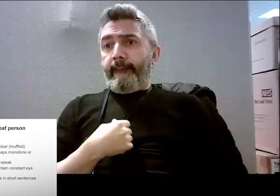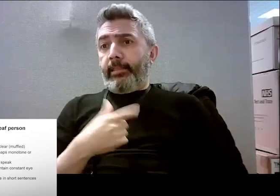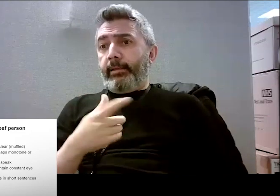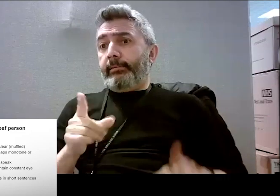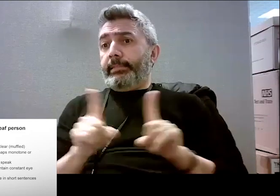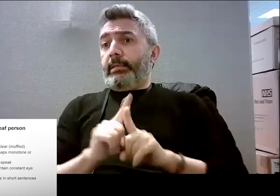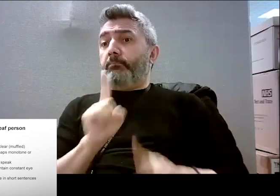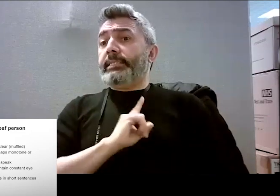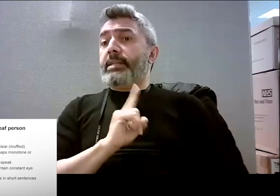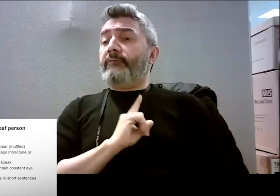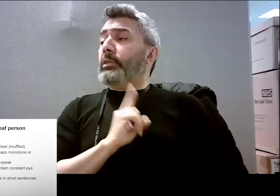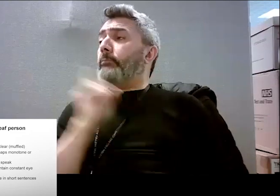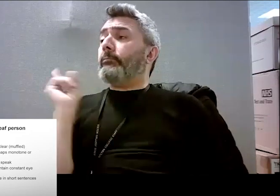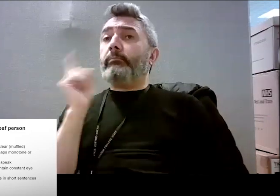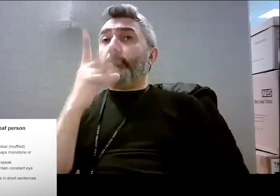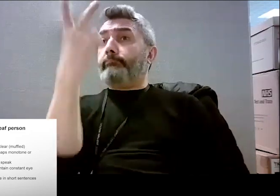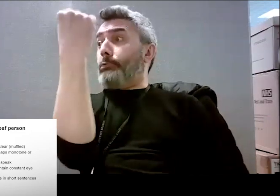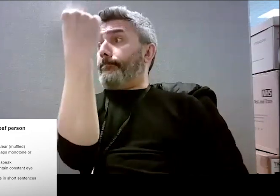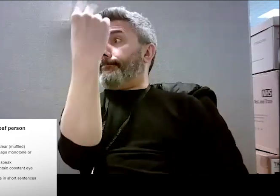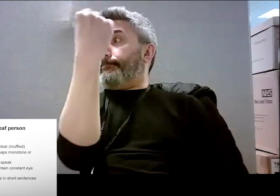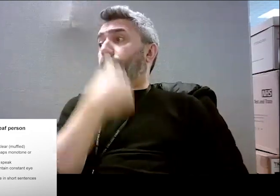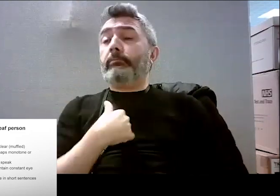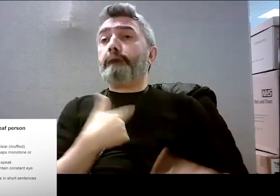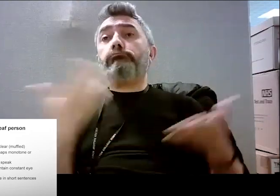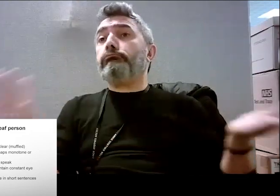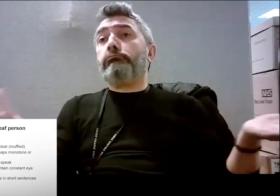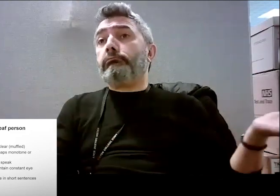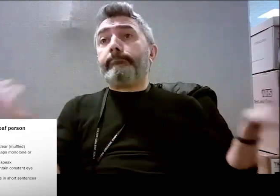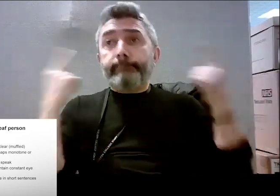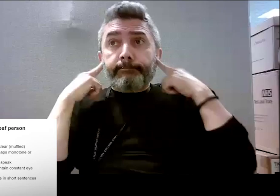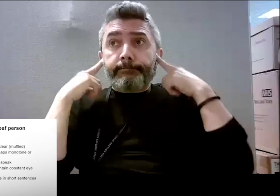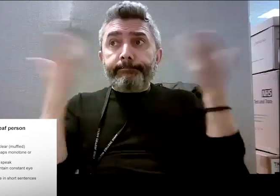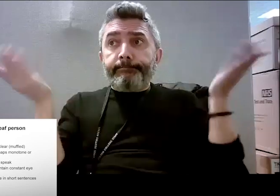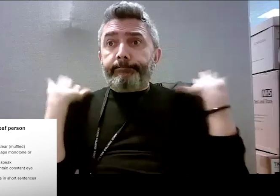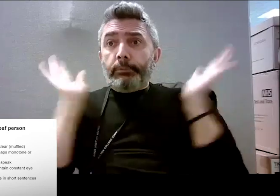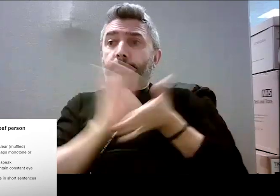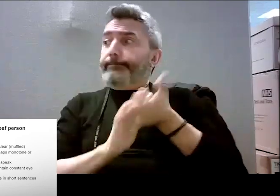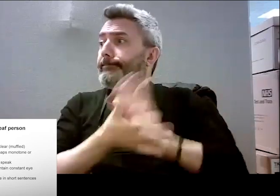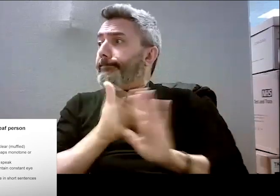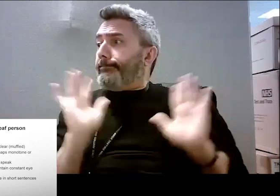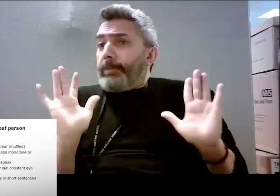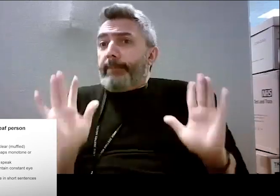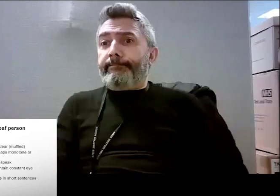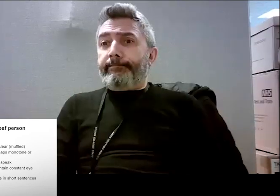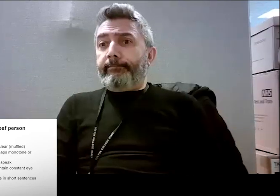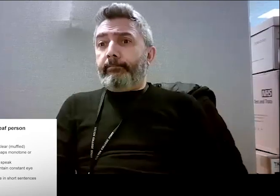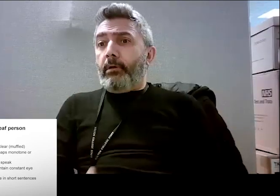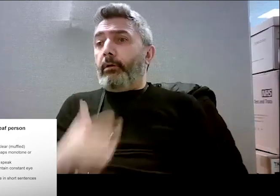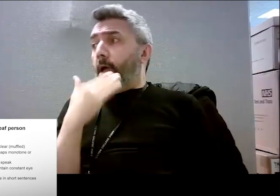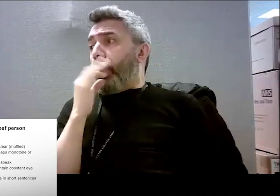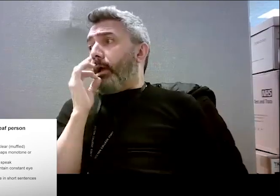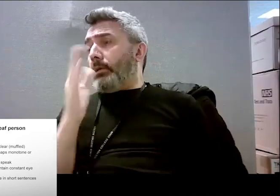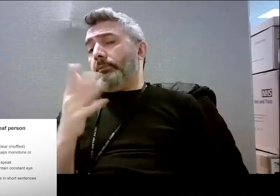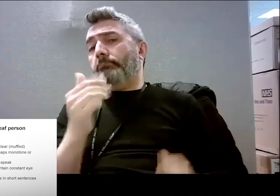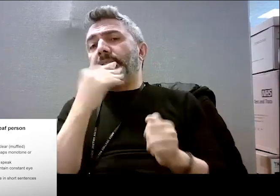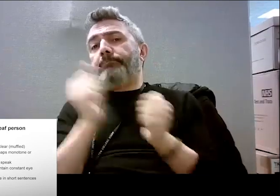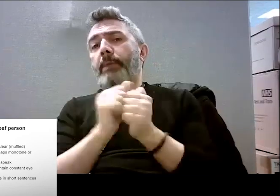really. So for myself, if somebody's talking to me and I don't understand, I just say, oh, I'm deaf. But